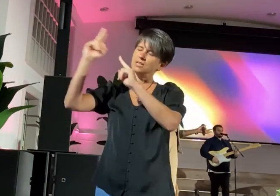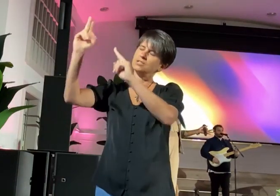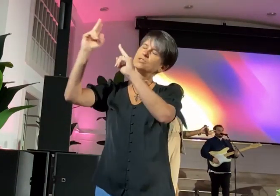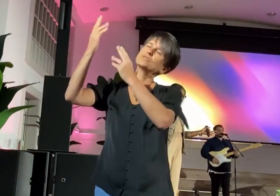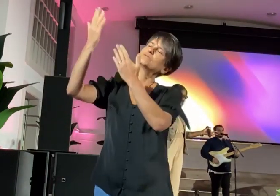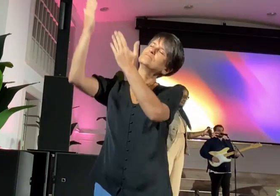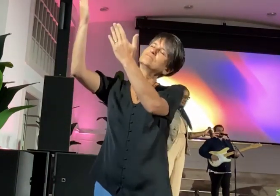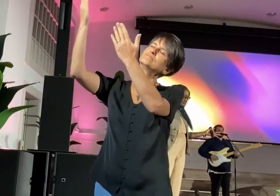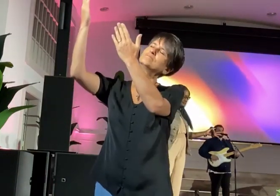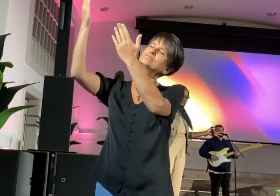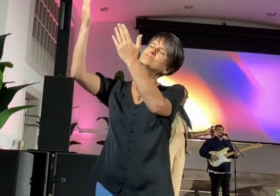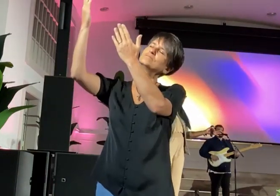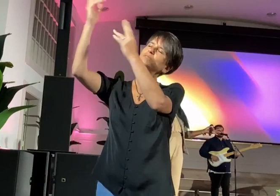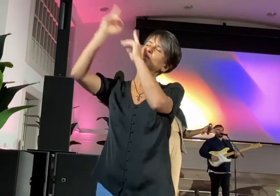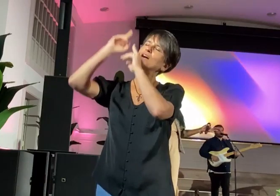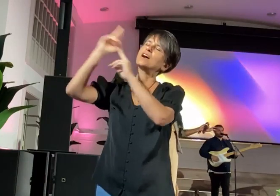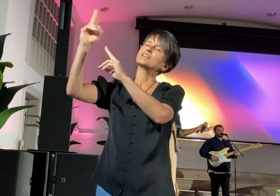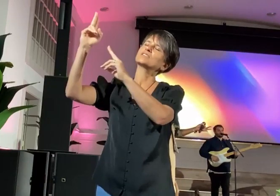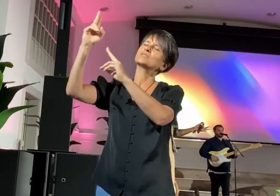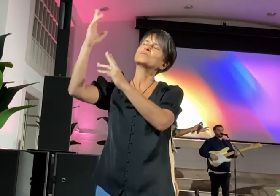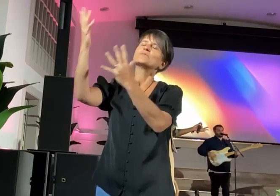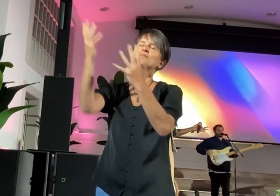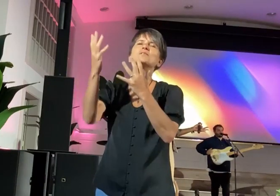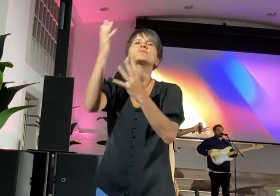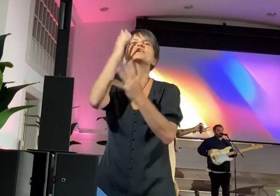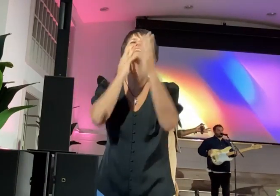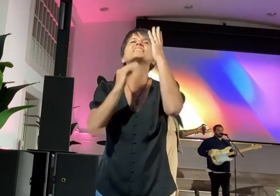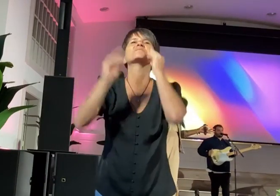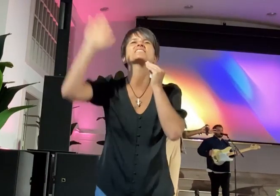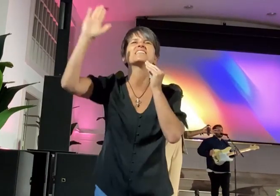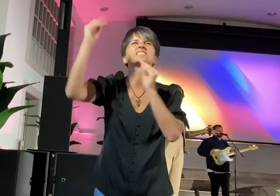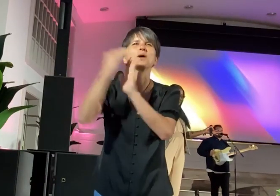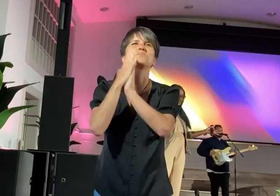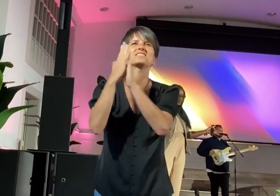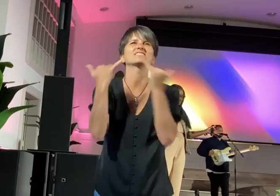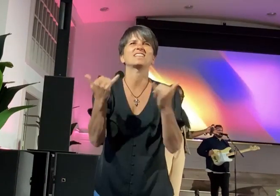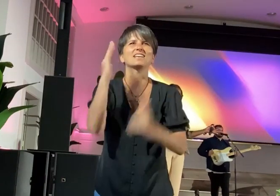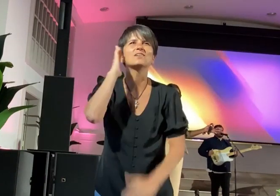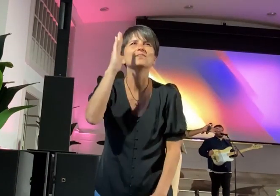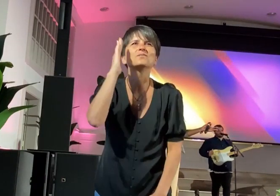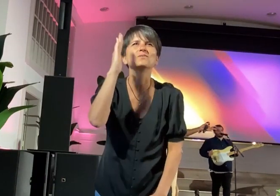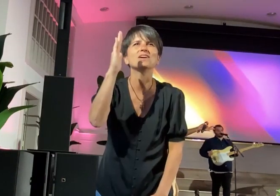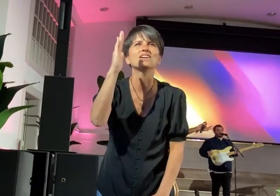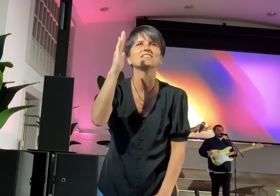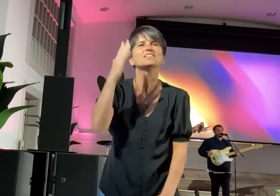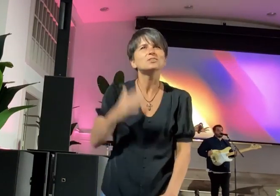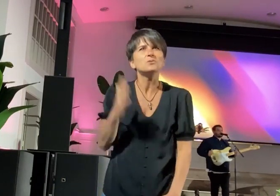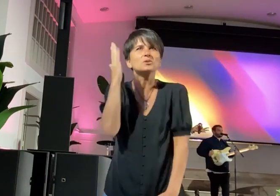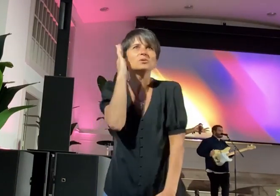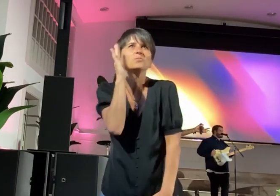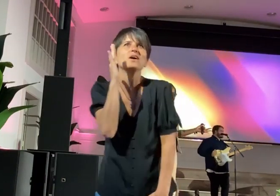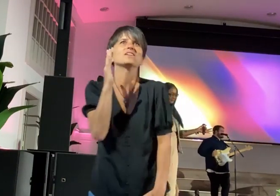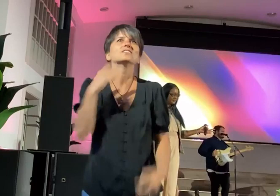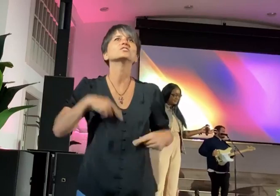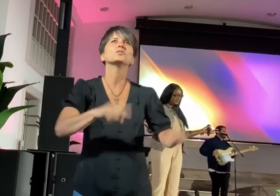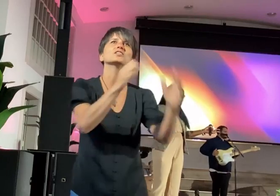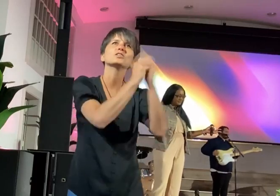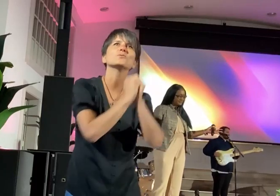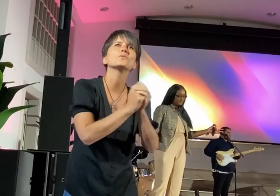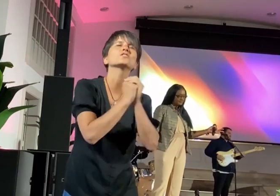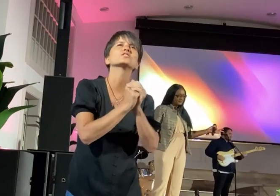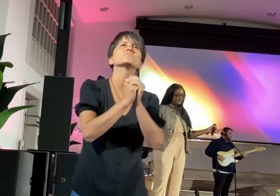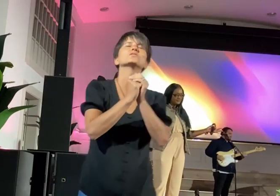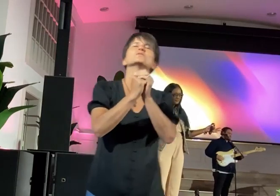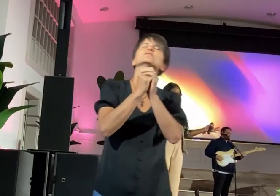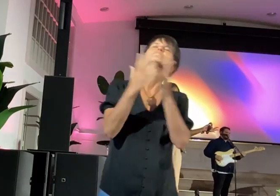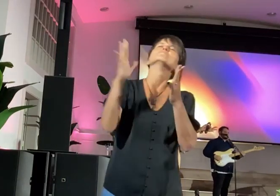due. We will experience your presence today. We will experience your peace today as we worship and encounter